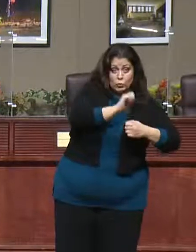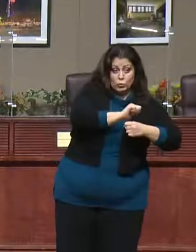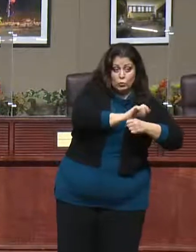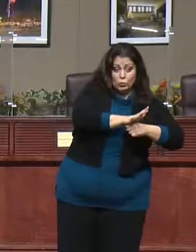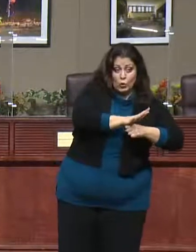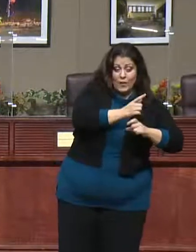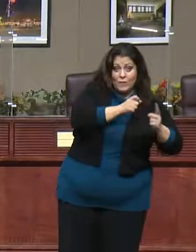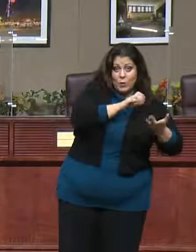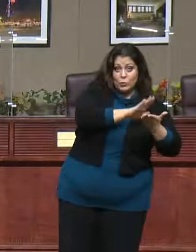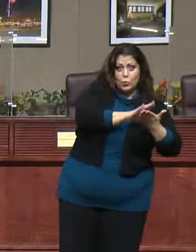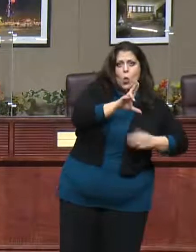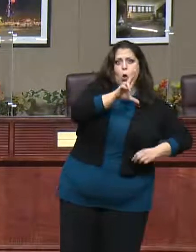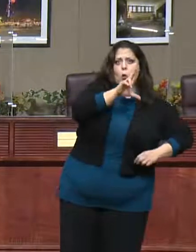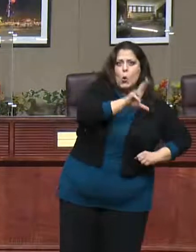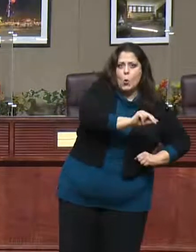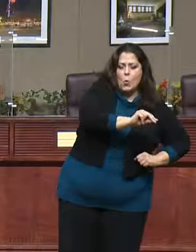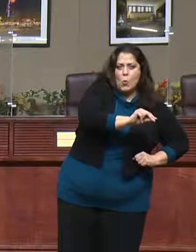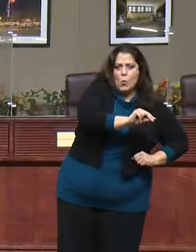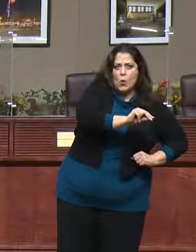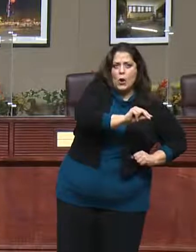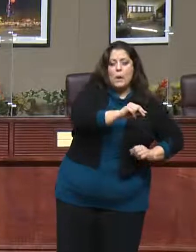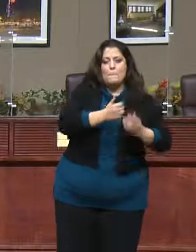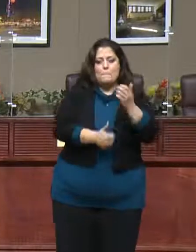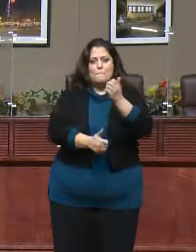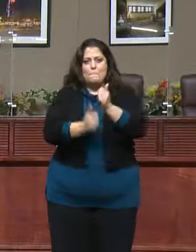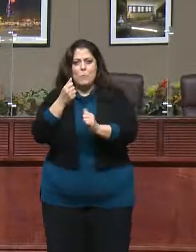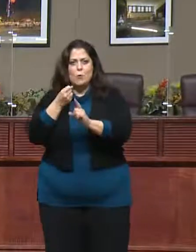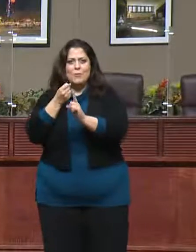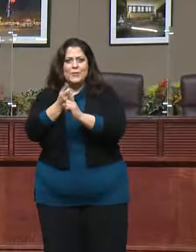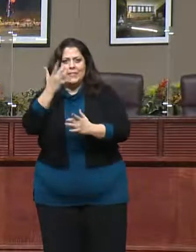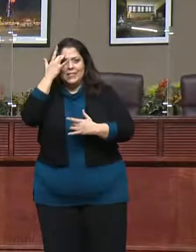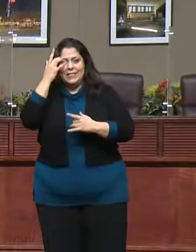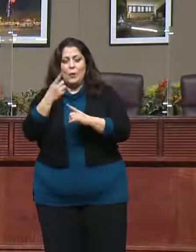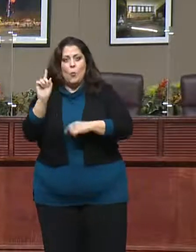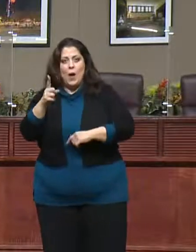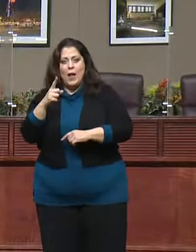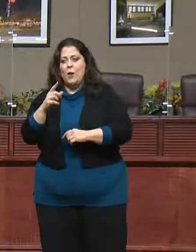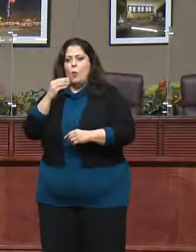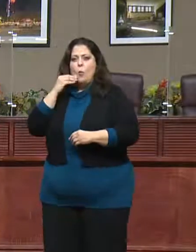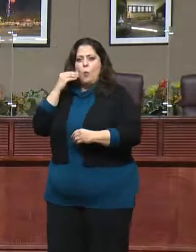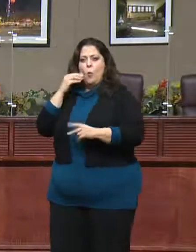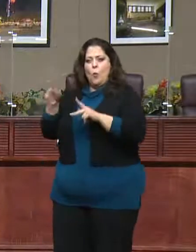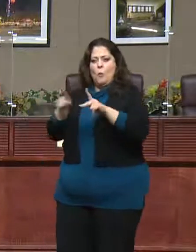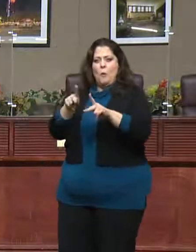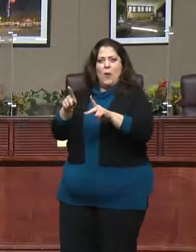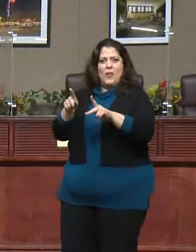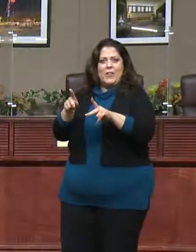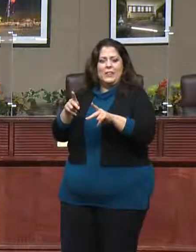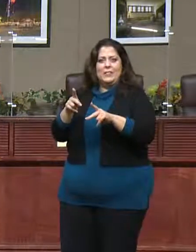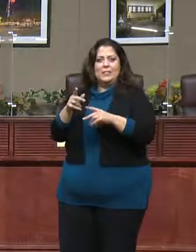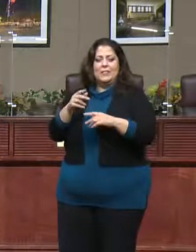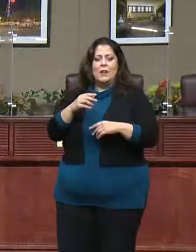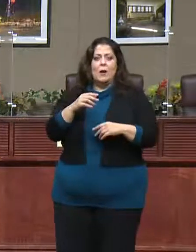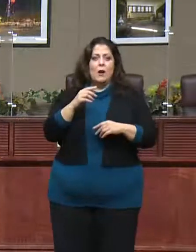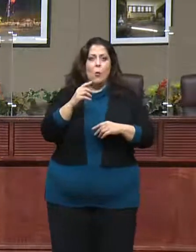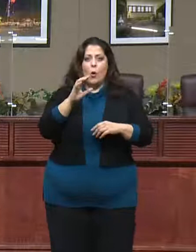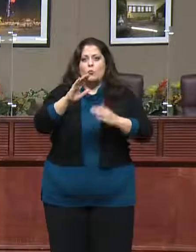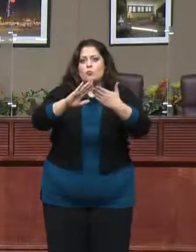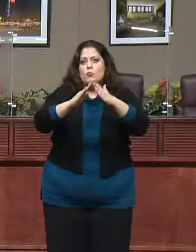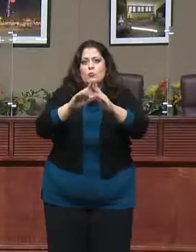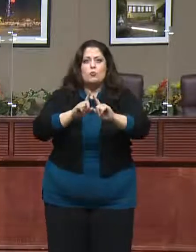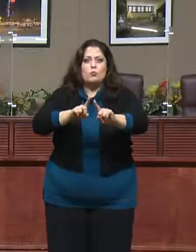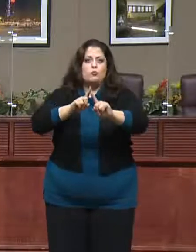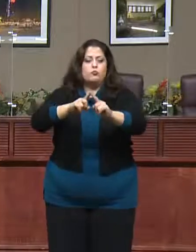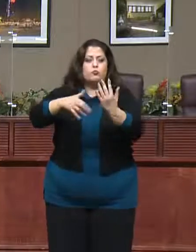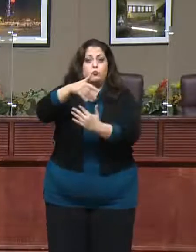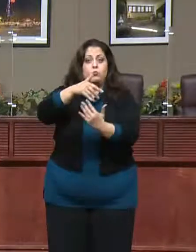home and parties. It's happening out in the community. So many of you will continue to receive those cases that are positive